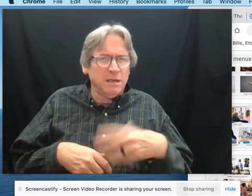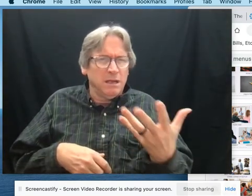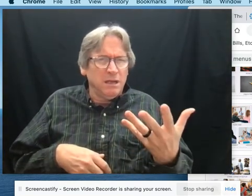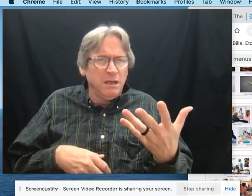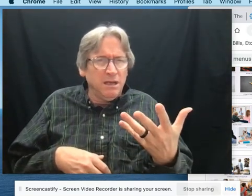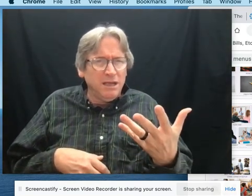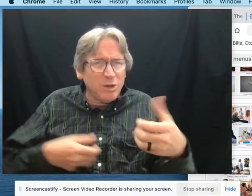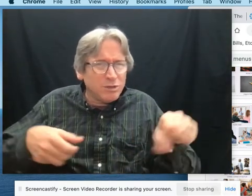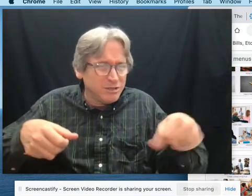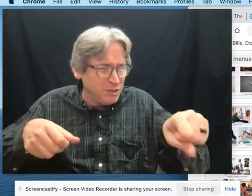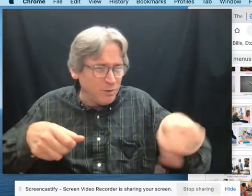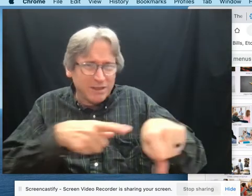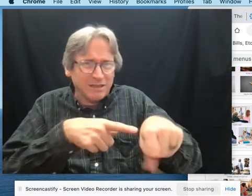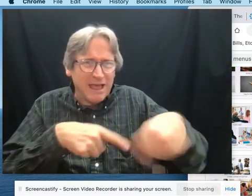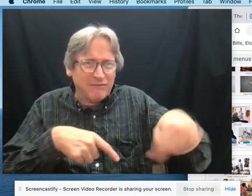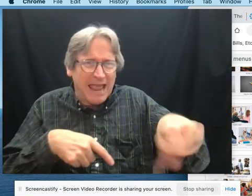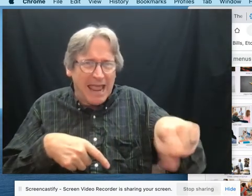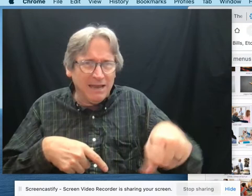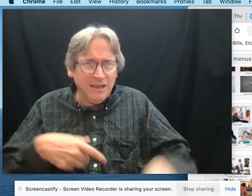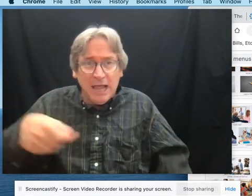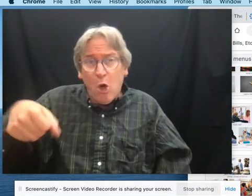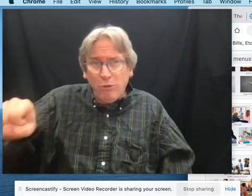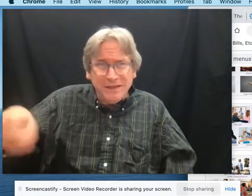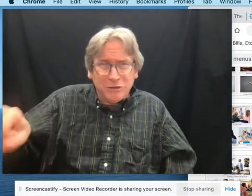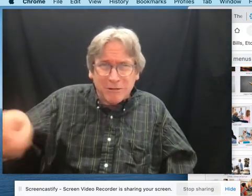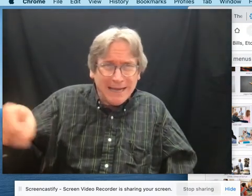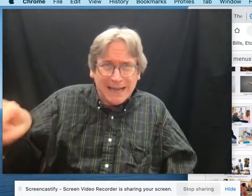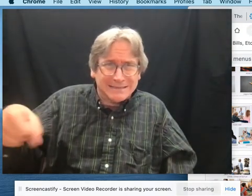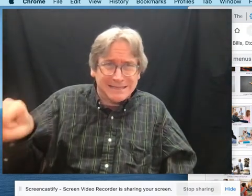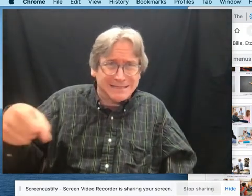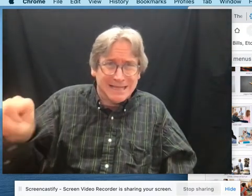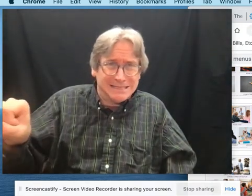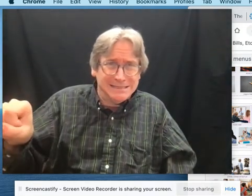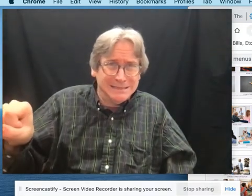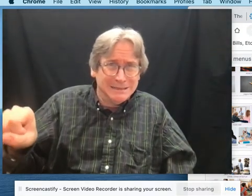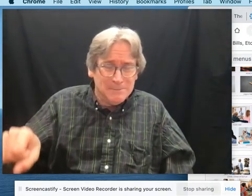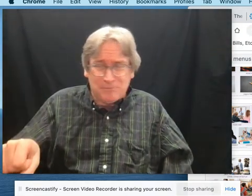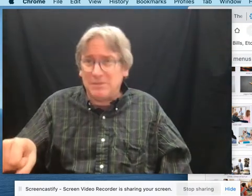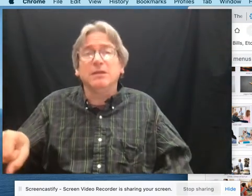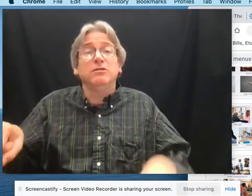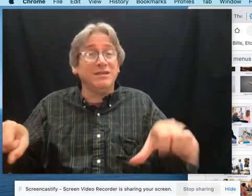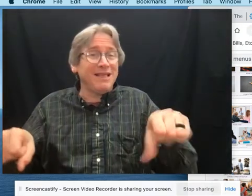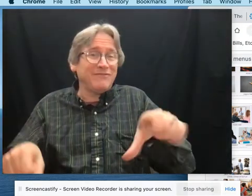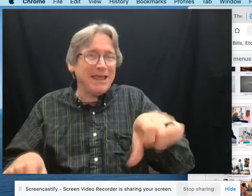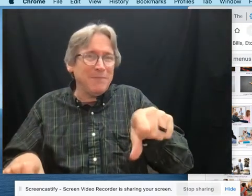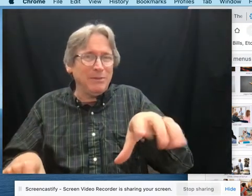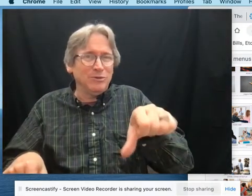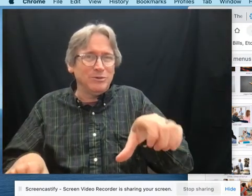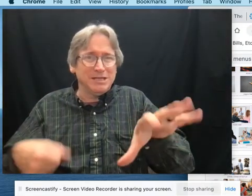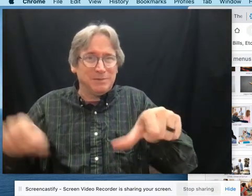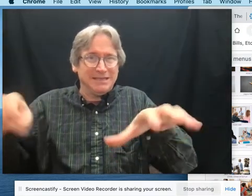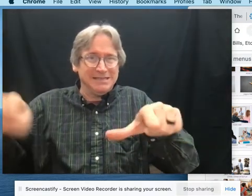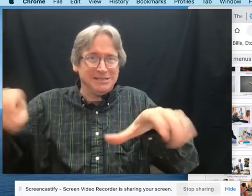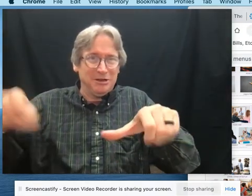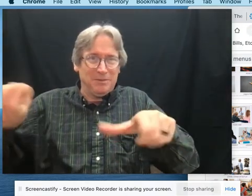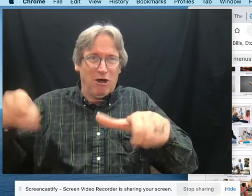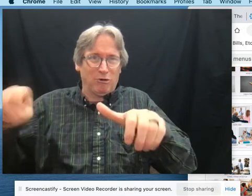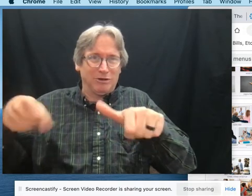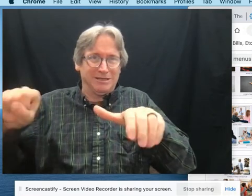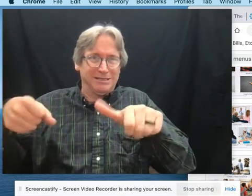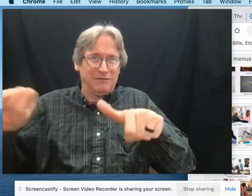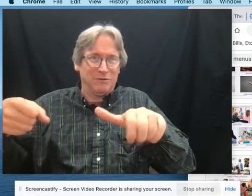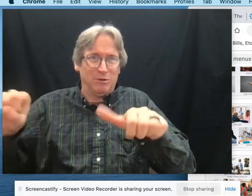went you don't do with the left hand only the right hand does this the left hand maybe you do this but this is gonna